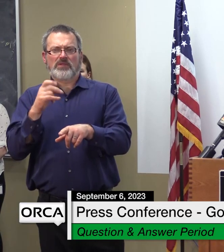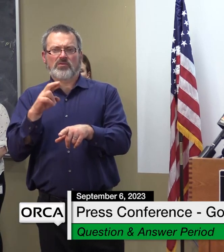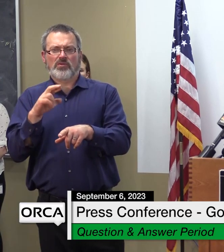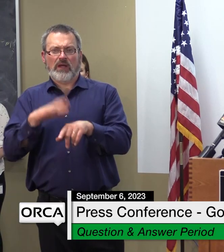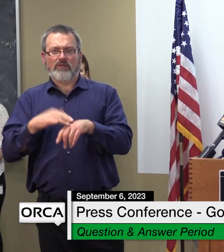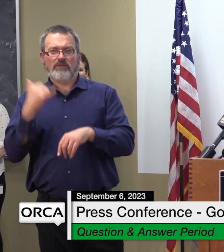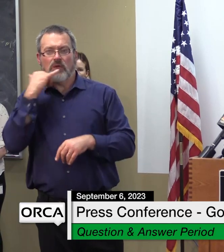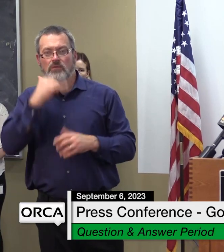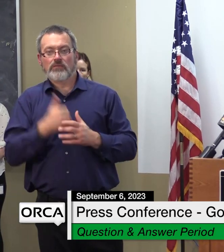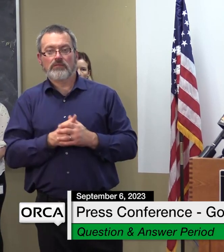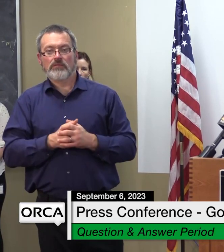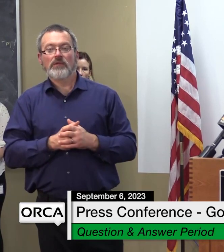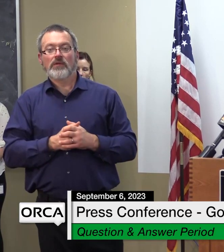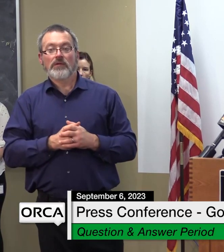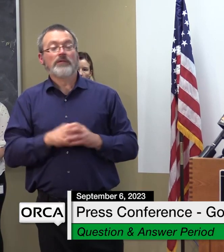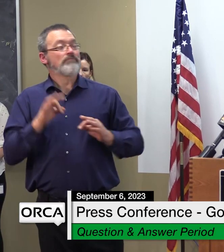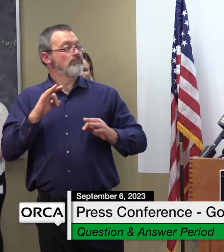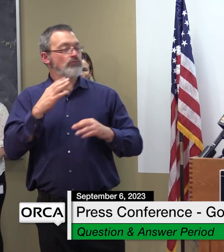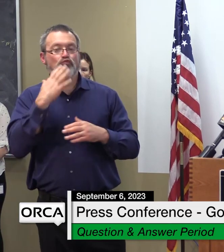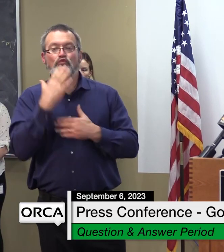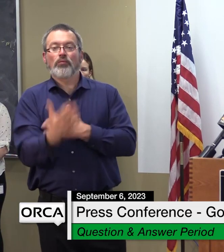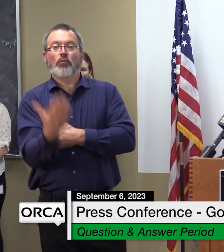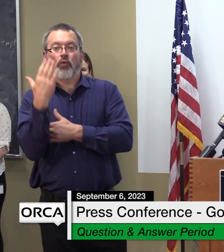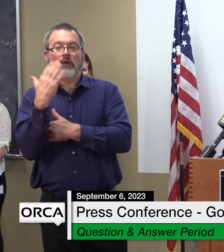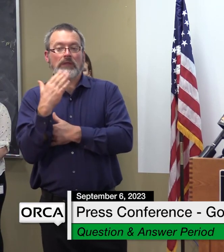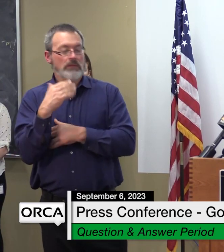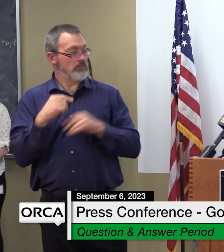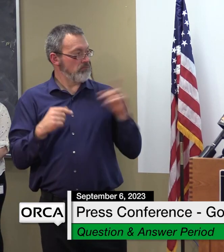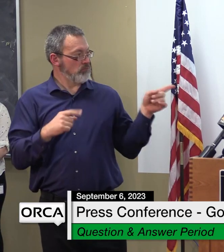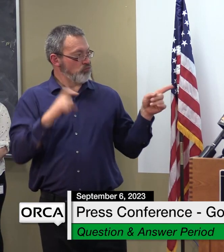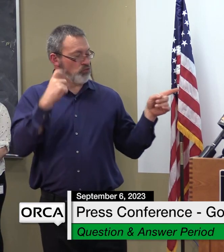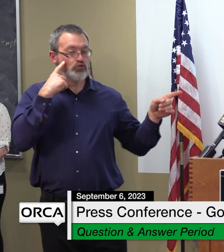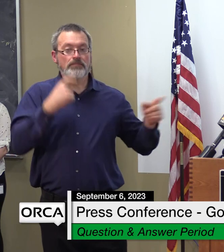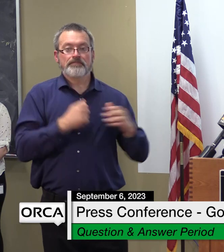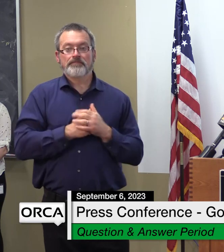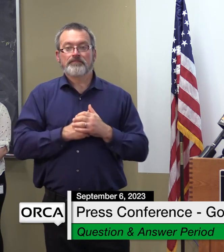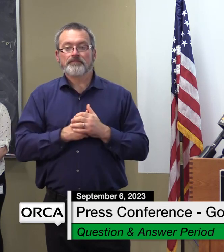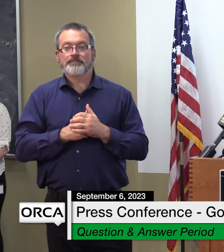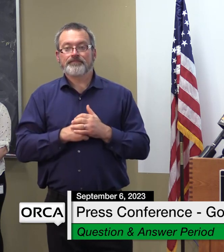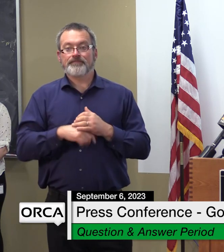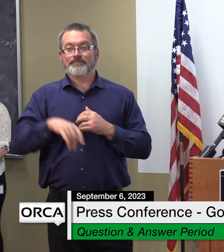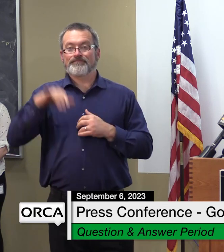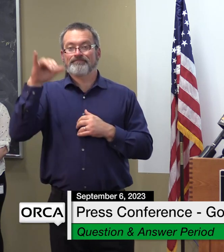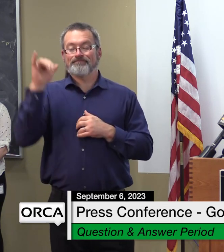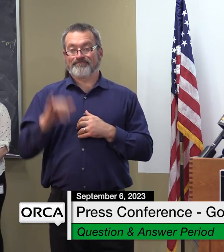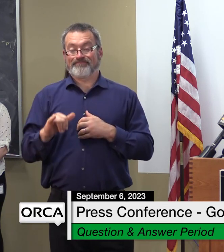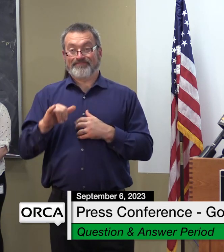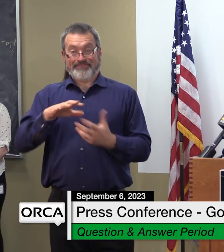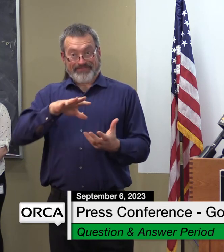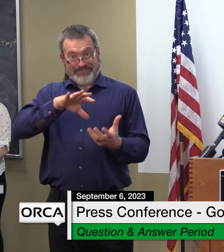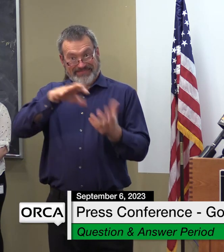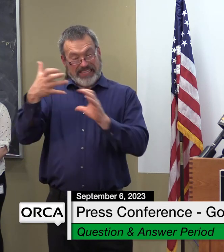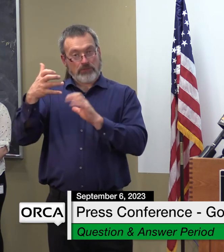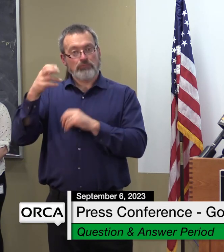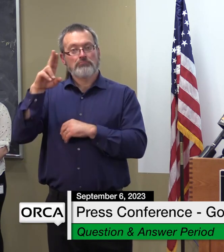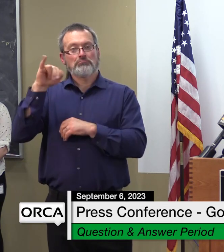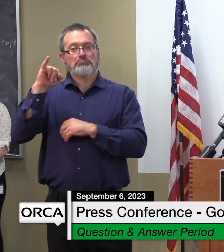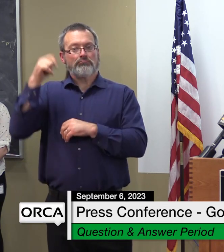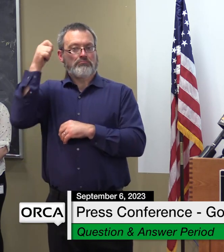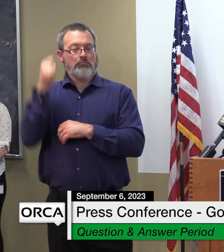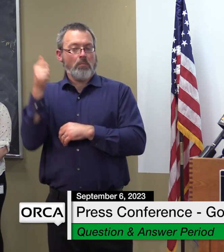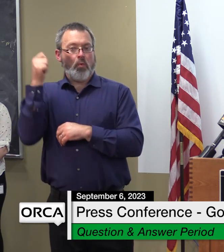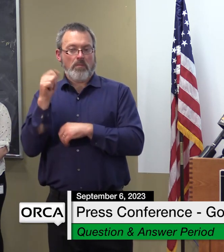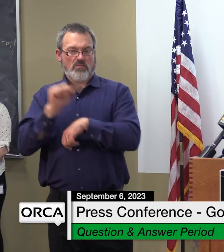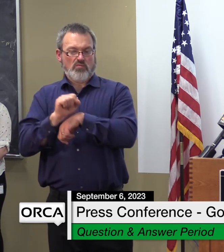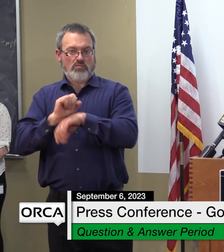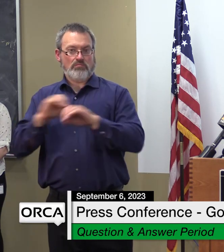Good morning. Question for the governor about disaster unemployment and assistance. When did you expect those